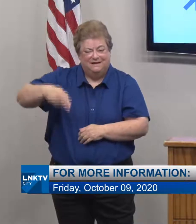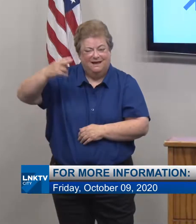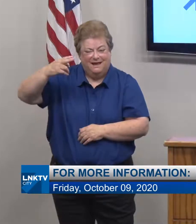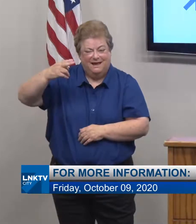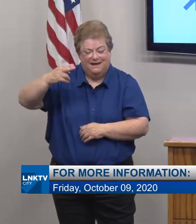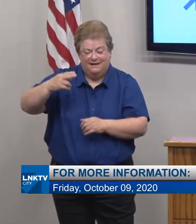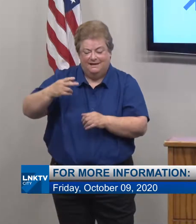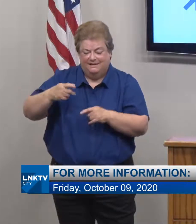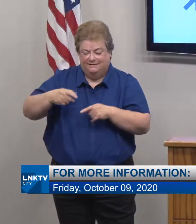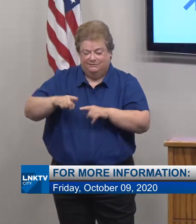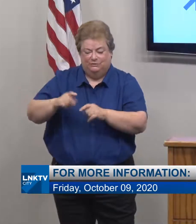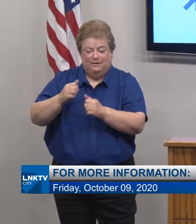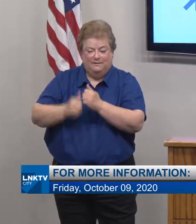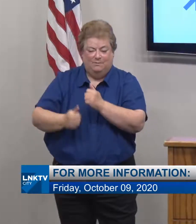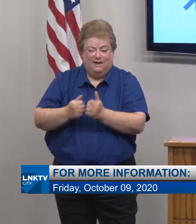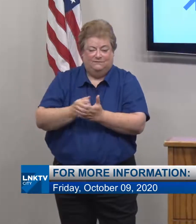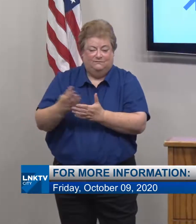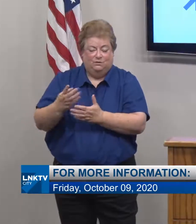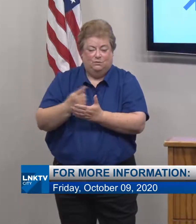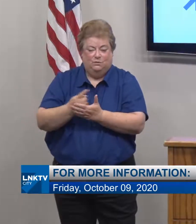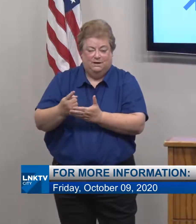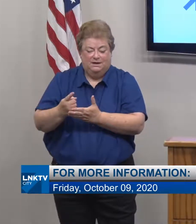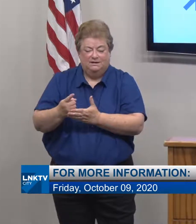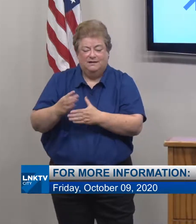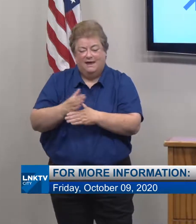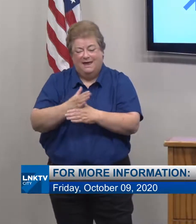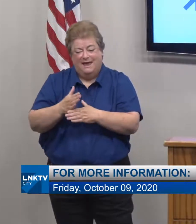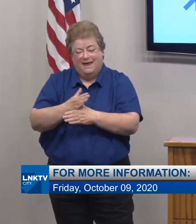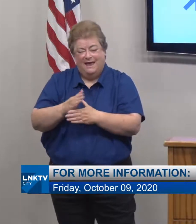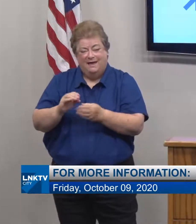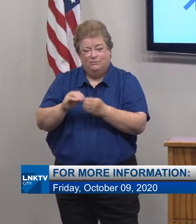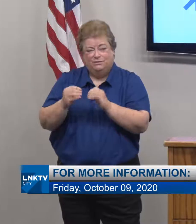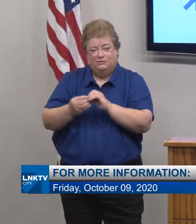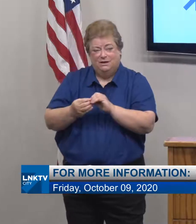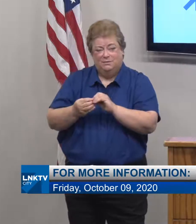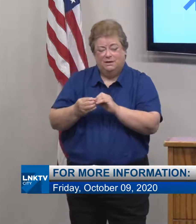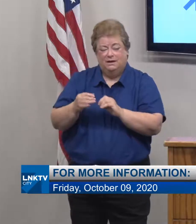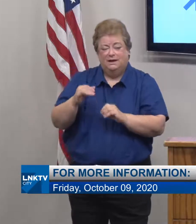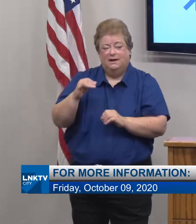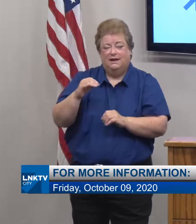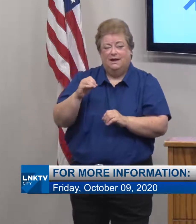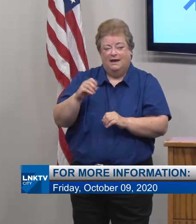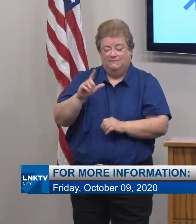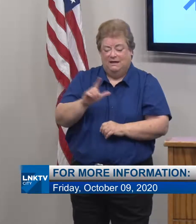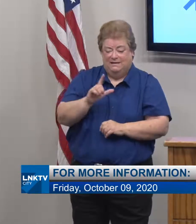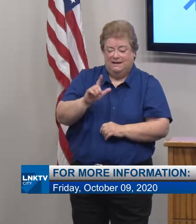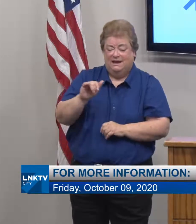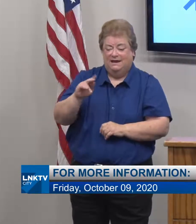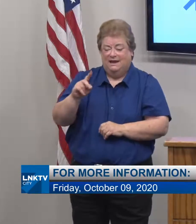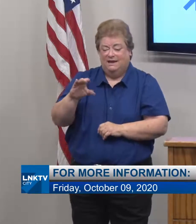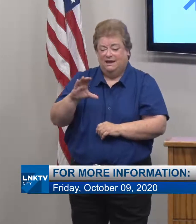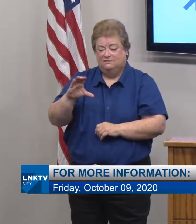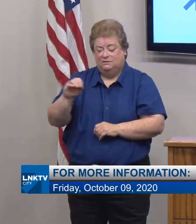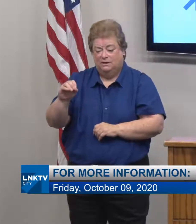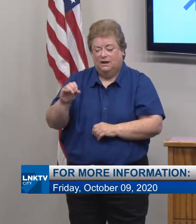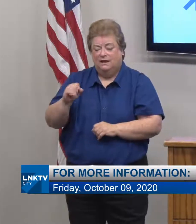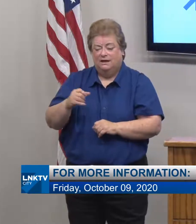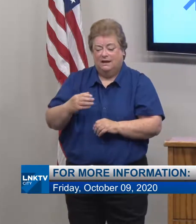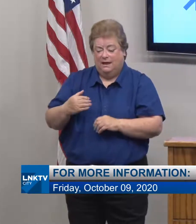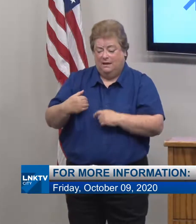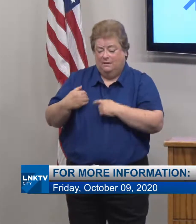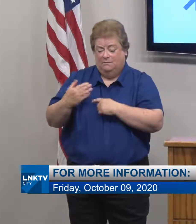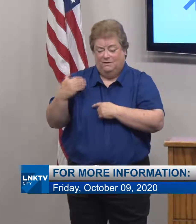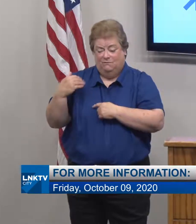the past few weeks. The average weekly number of Lincoln and Lancaster County residents hospitalized increased from 9 per